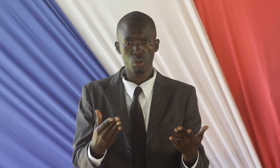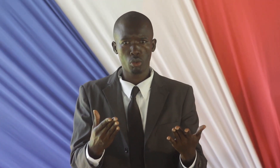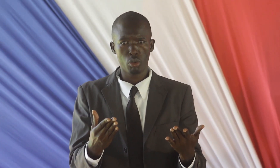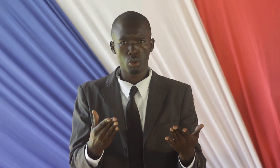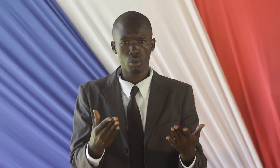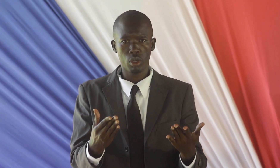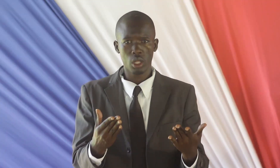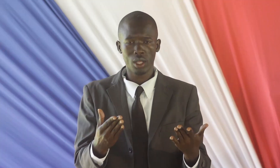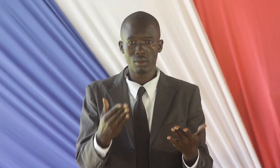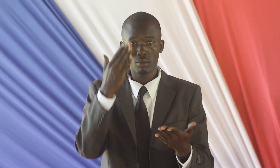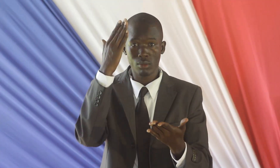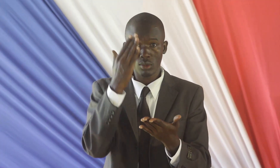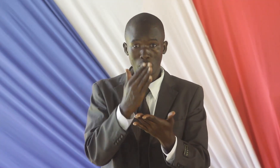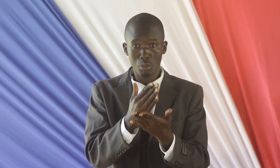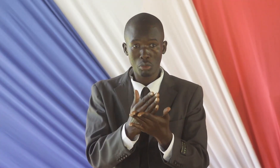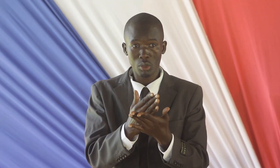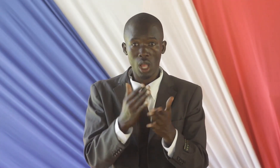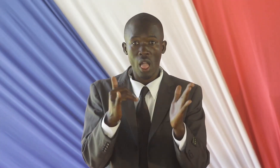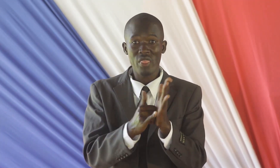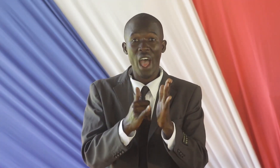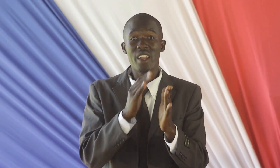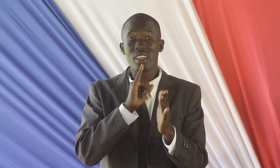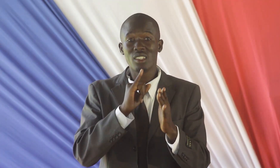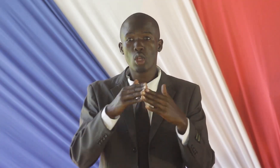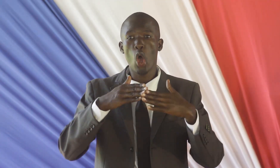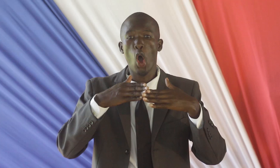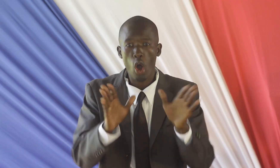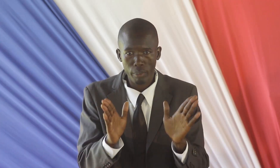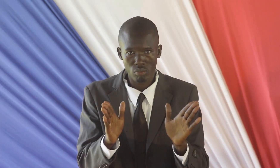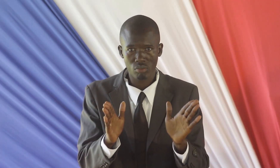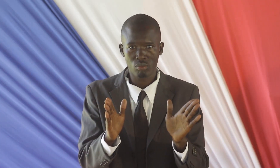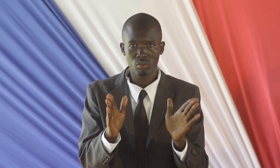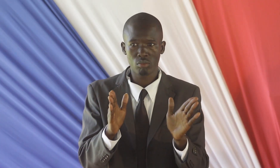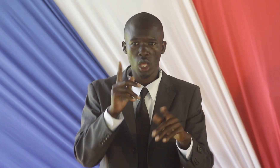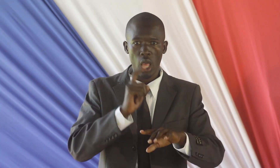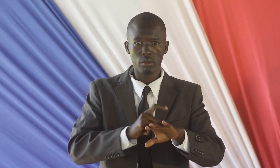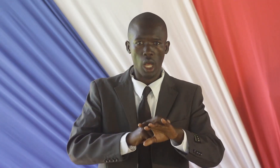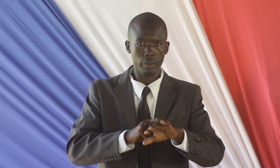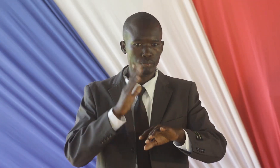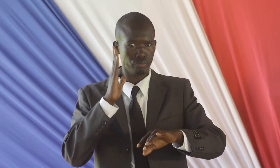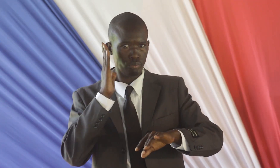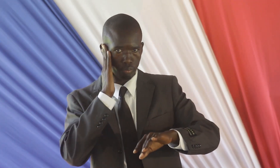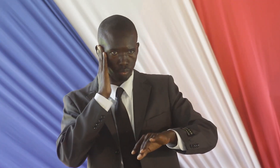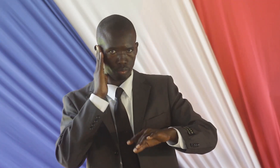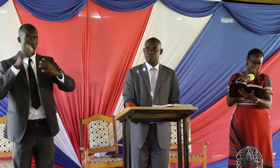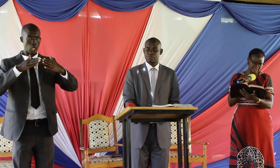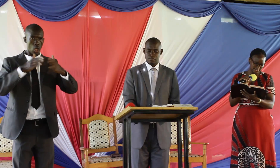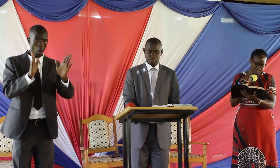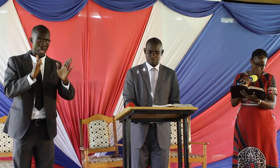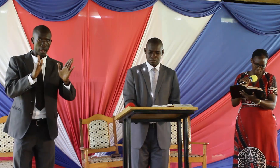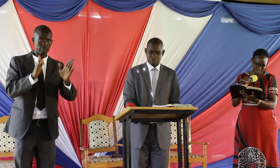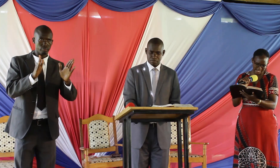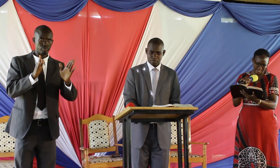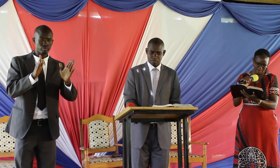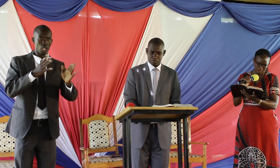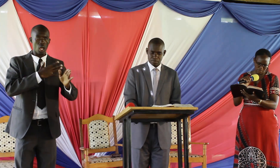Ephphatha, that is, be opened. And immediately his ears were opened, and the